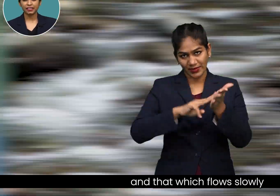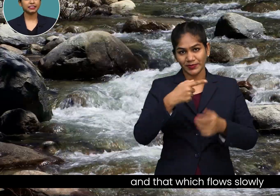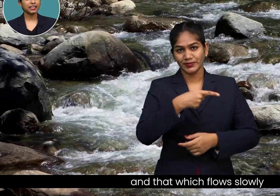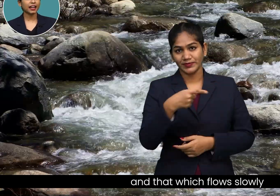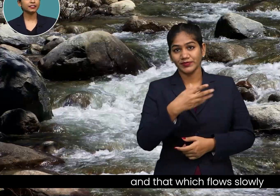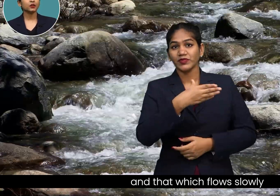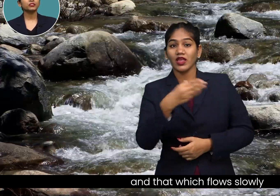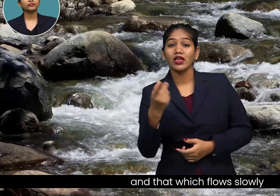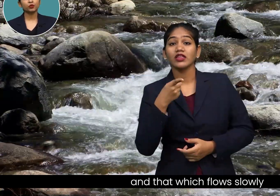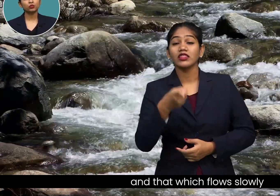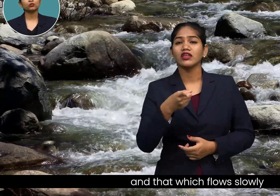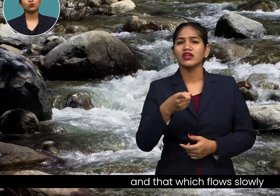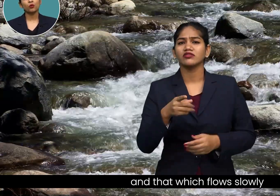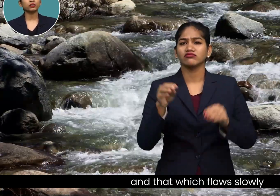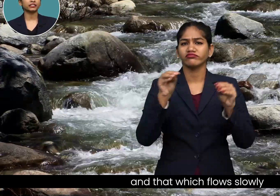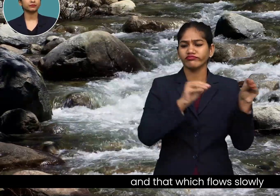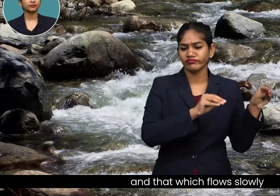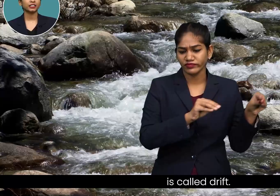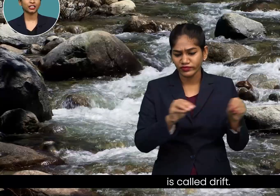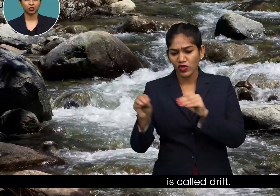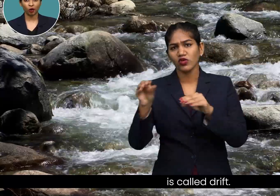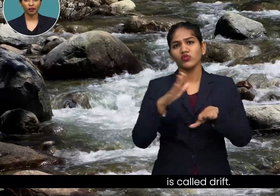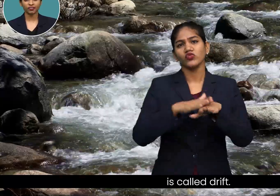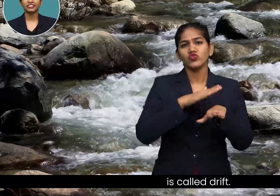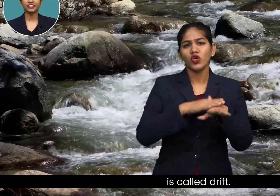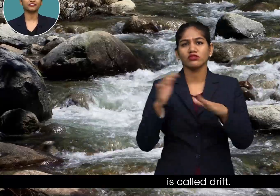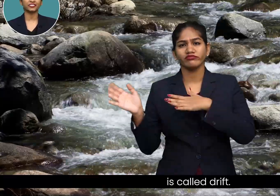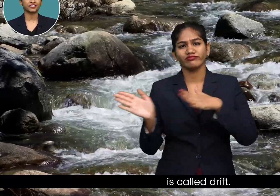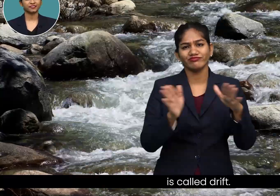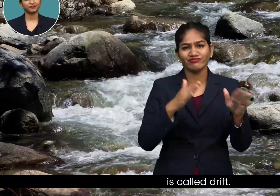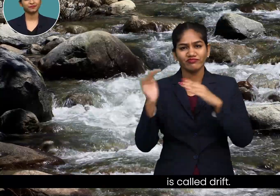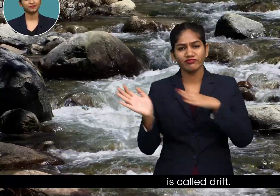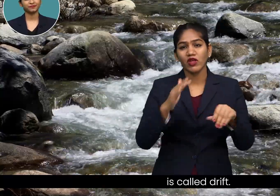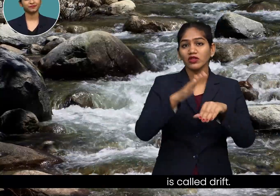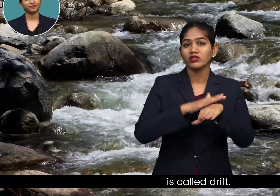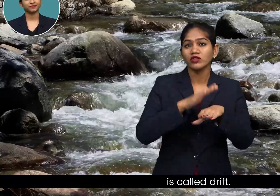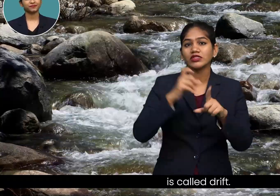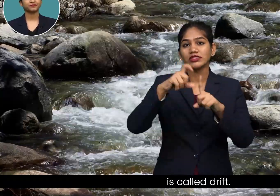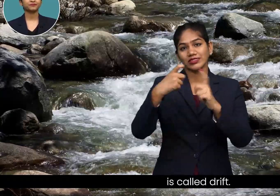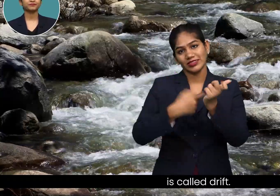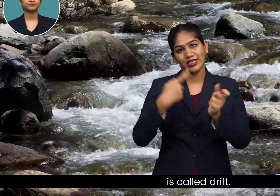and that which flows slowly is called drift.